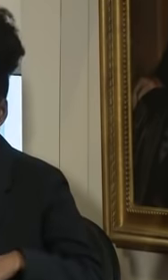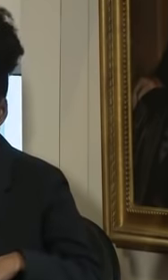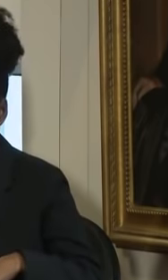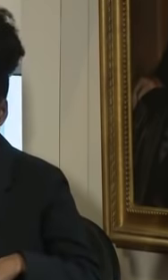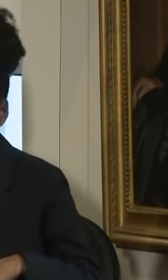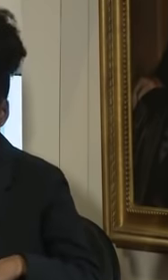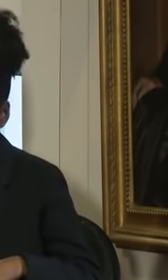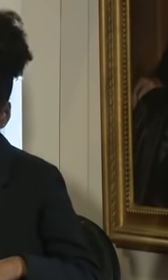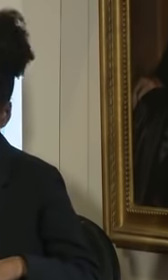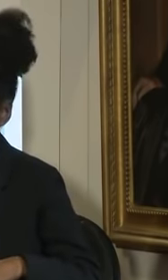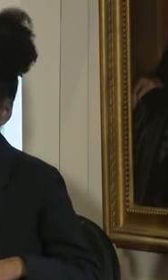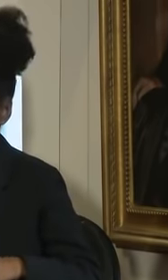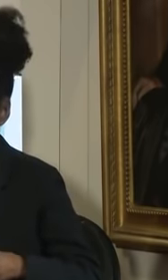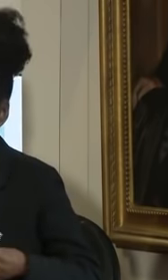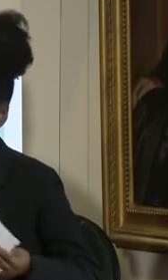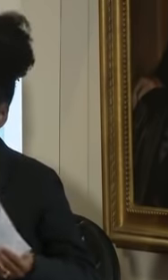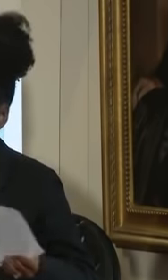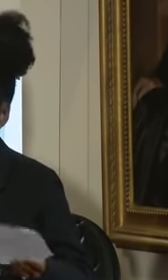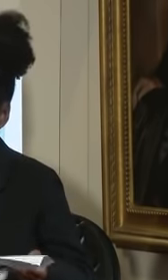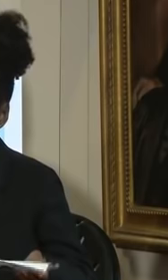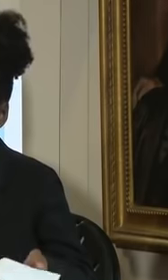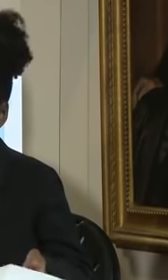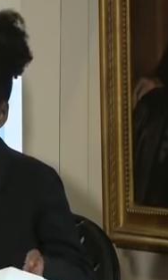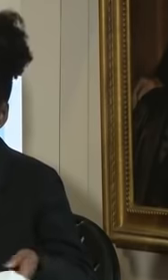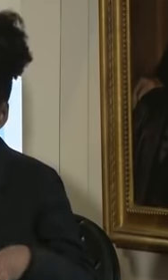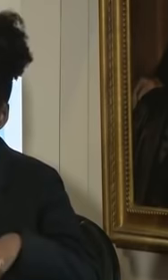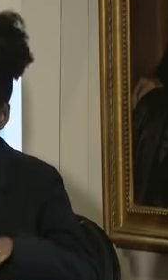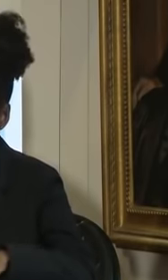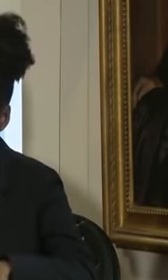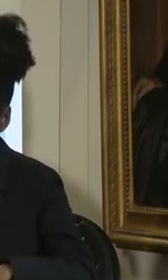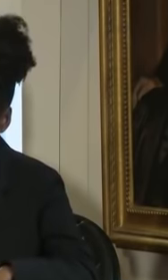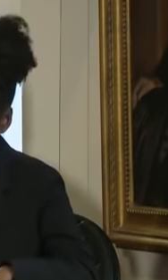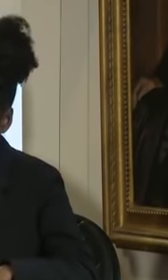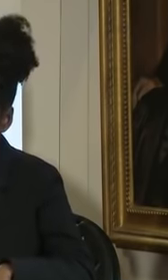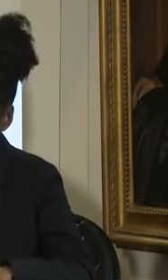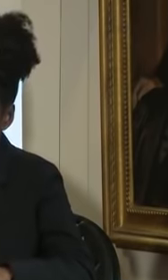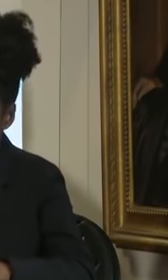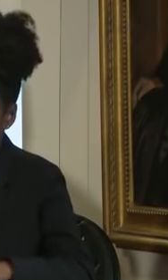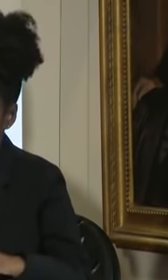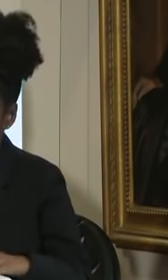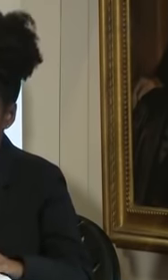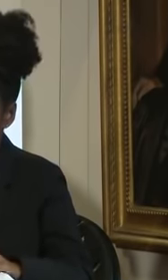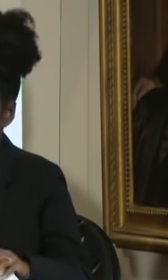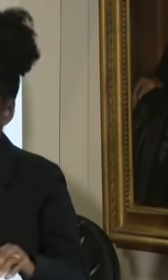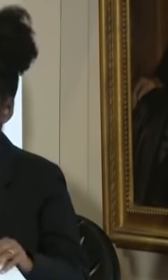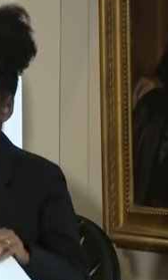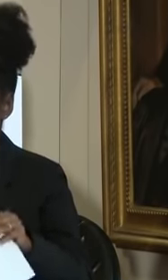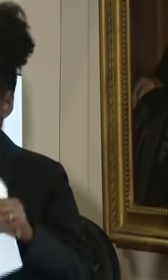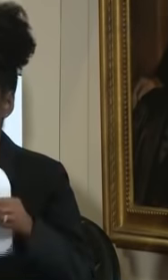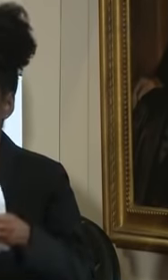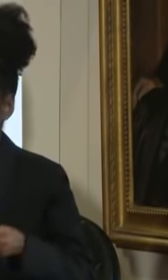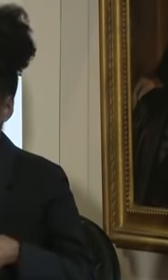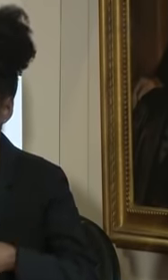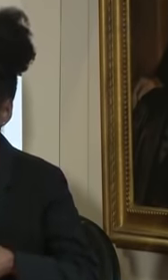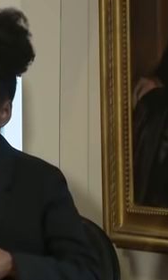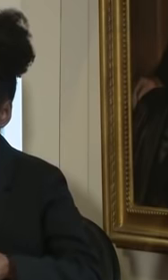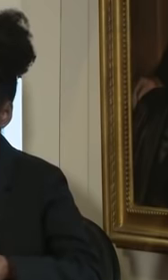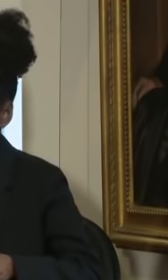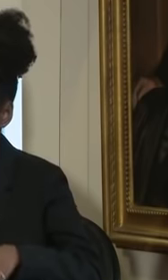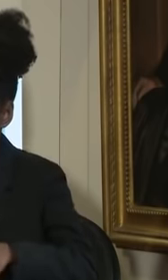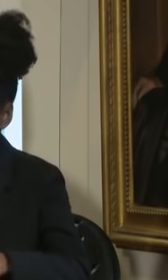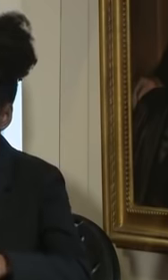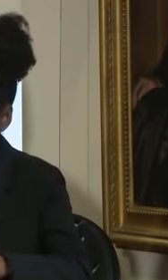reviewing those plans to ensure that they comply with the guidance that we provided last week. Again, if any institution